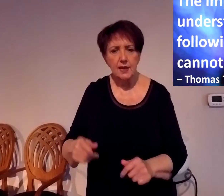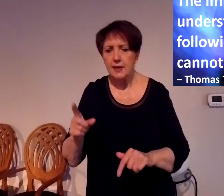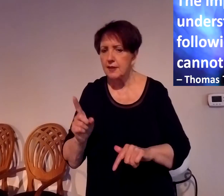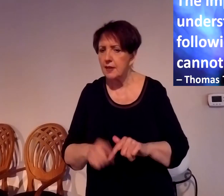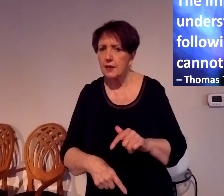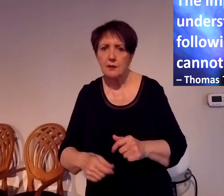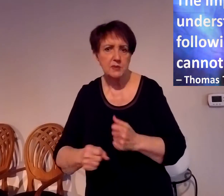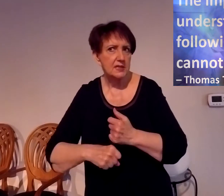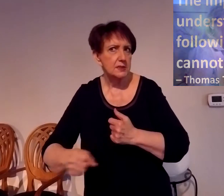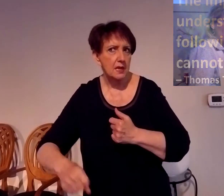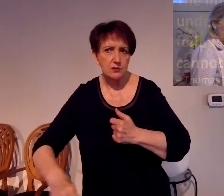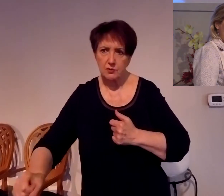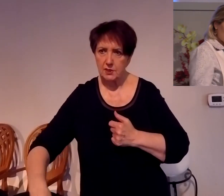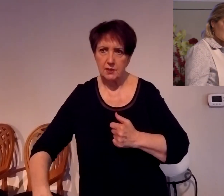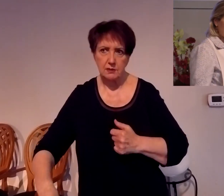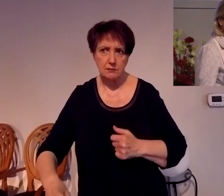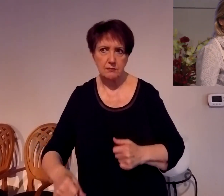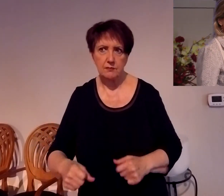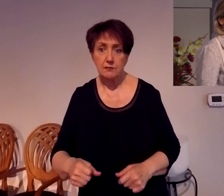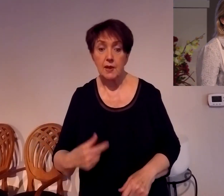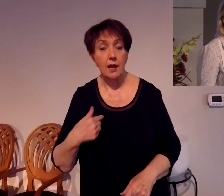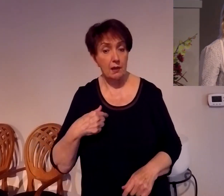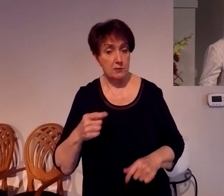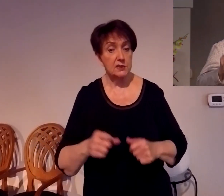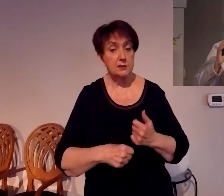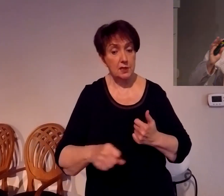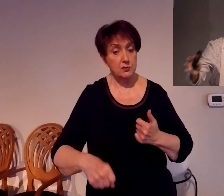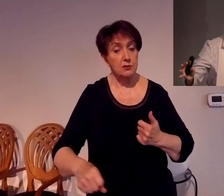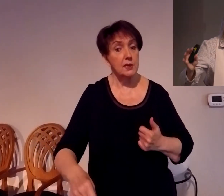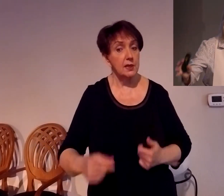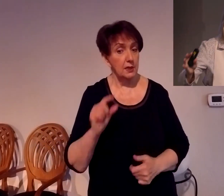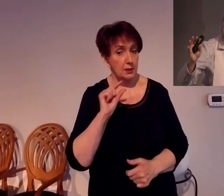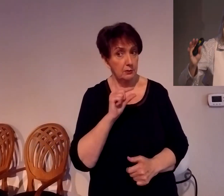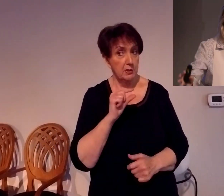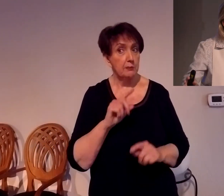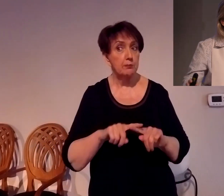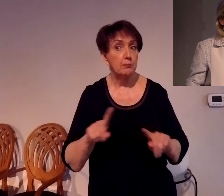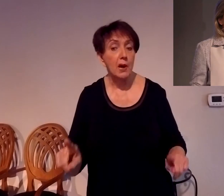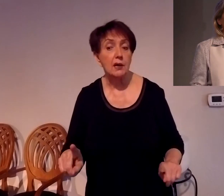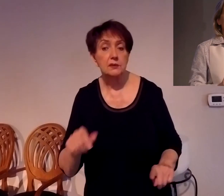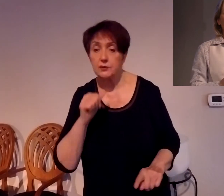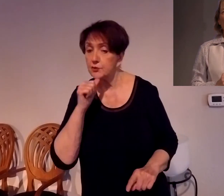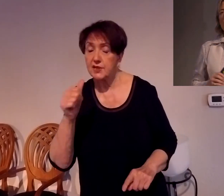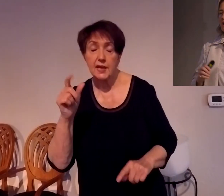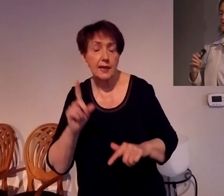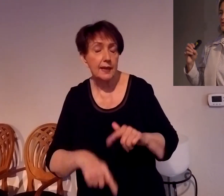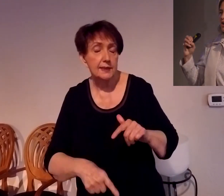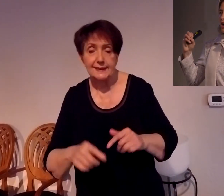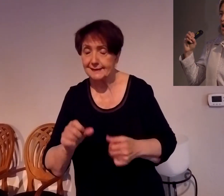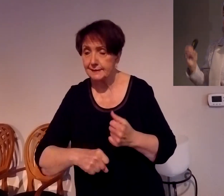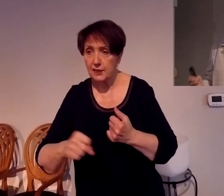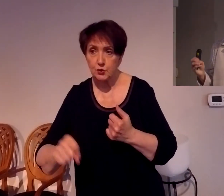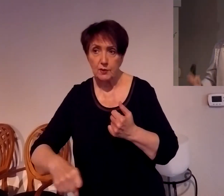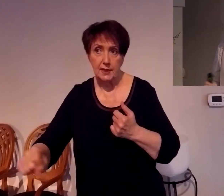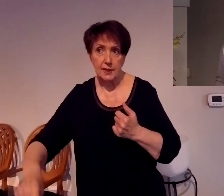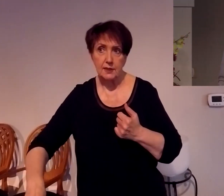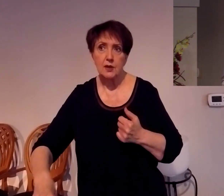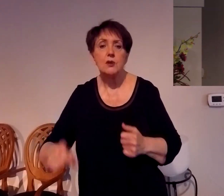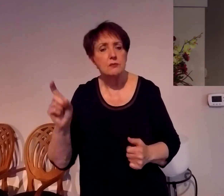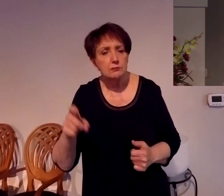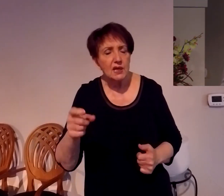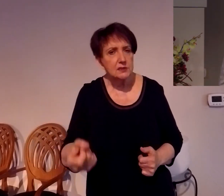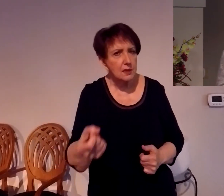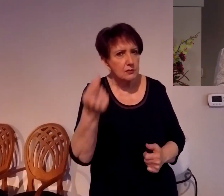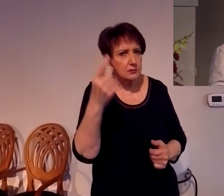be exaggerated. I'm exaggerating a little bit, but it cannot be exaggerated. We must understand